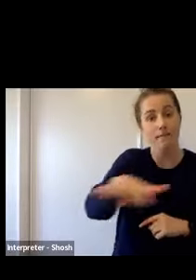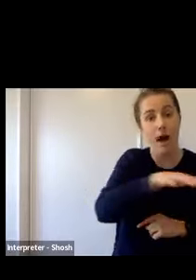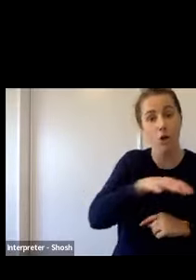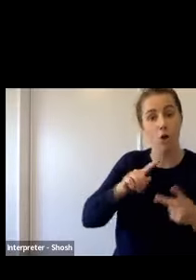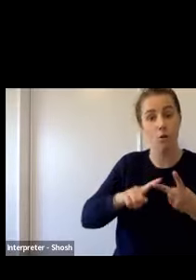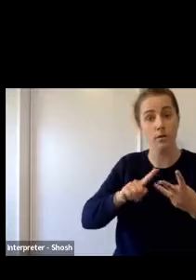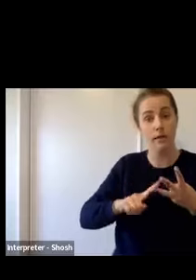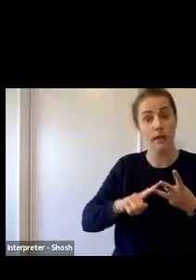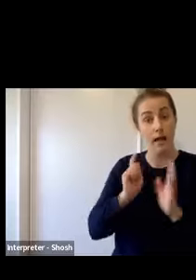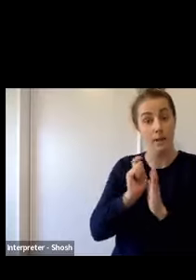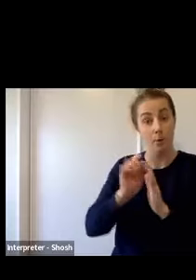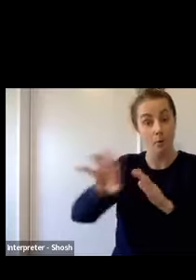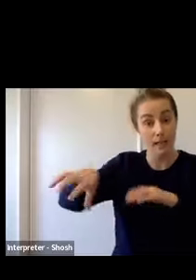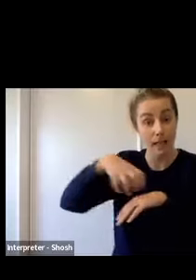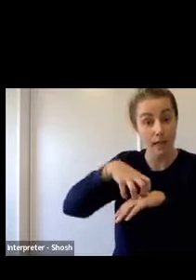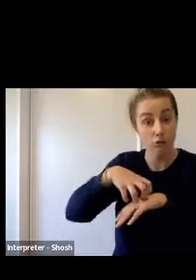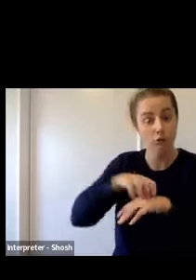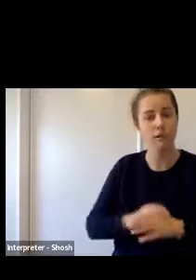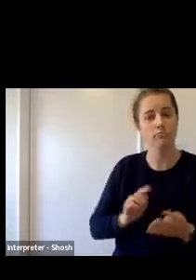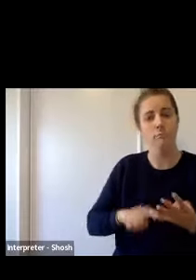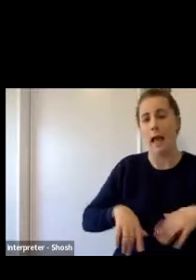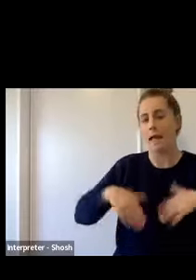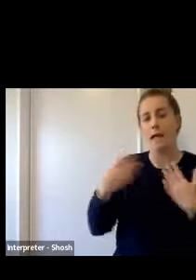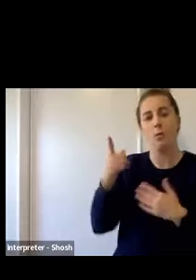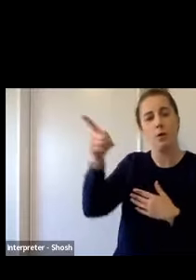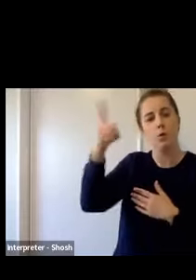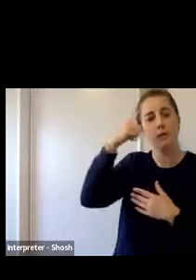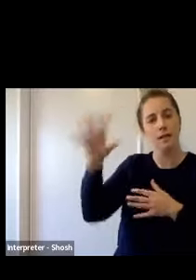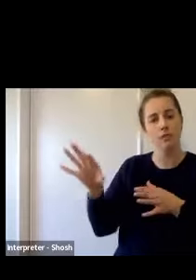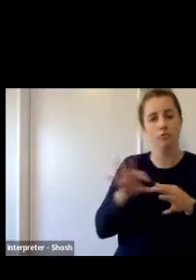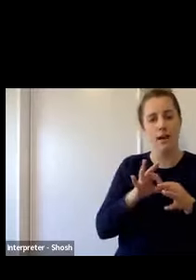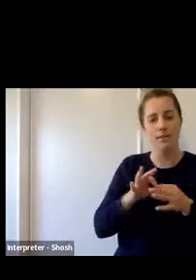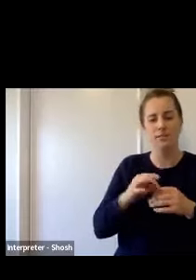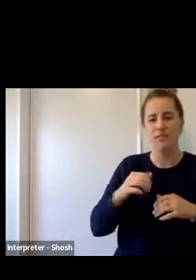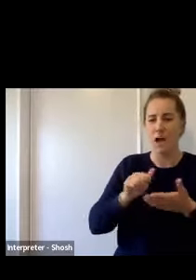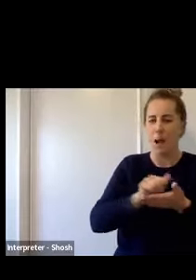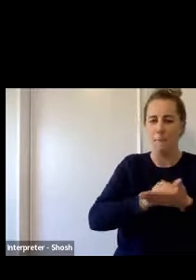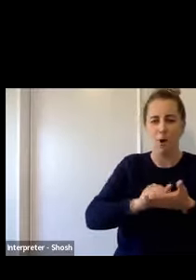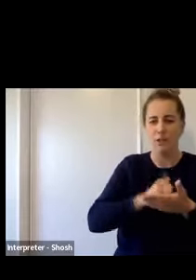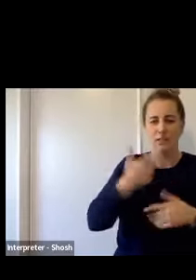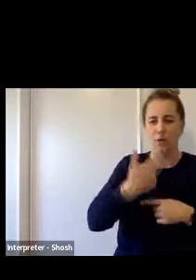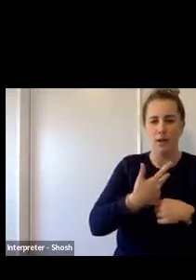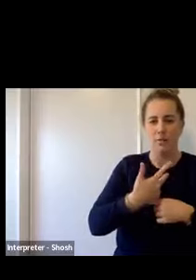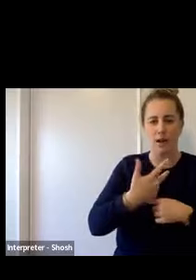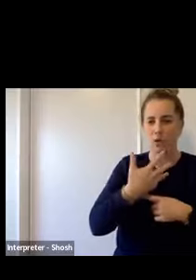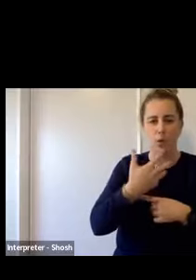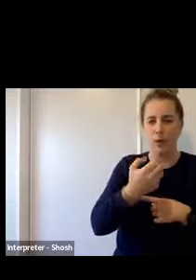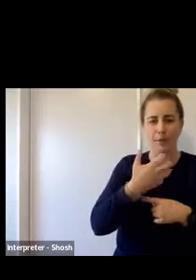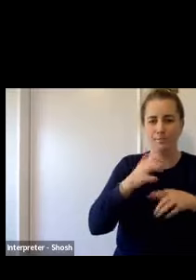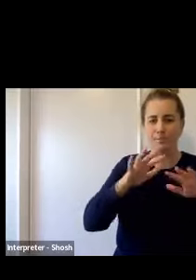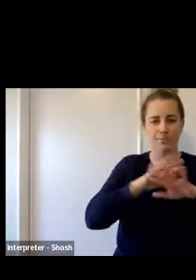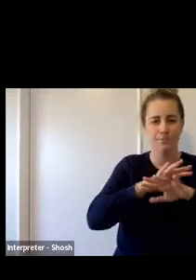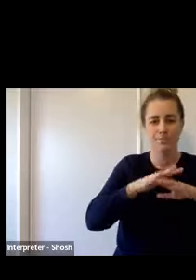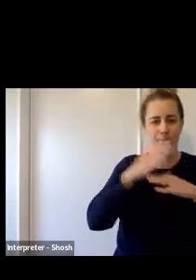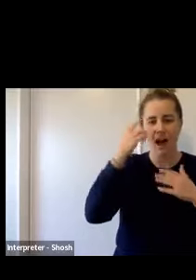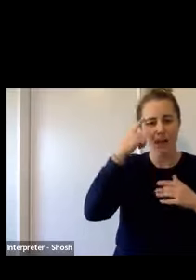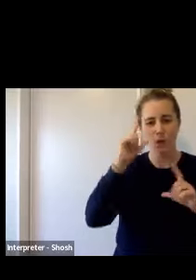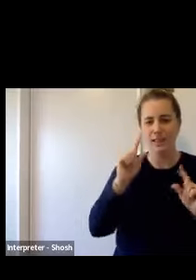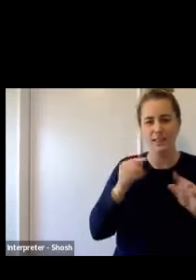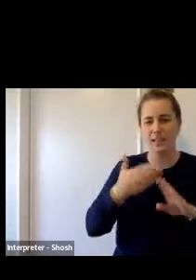any other stakeholders the committee considers relevant. I apologise for this camera, I don't know why it's doing it. I don't think it's done it before, but